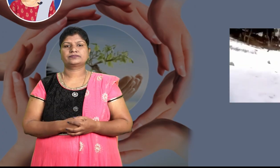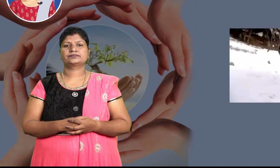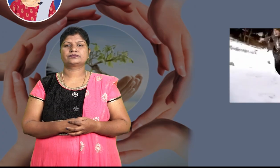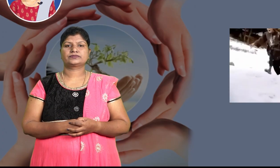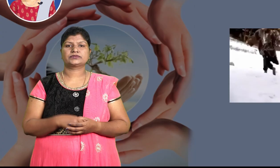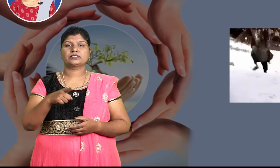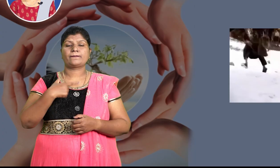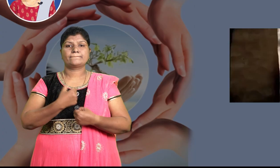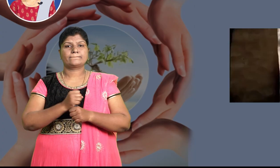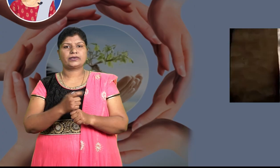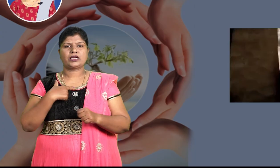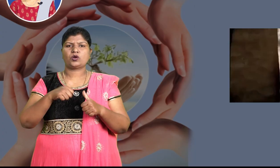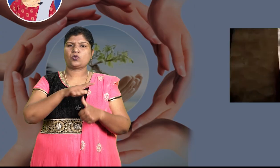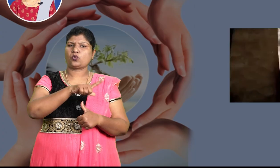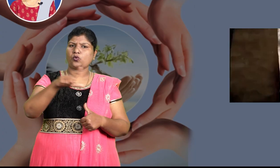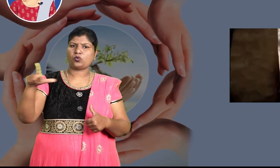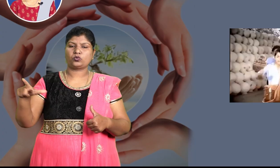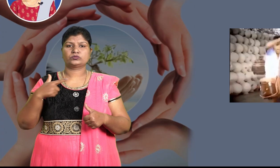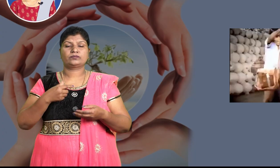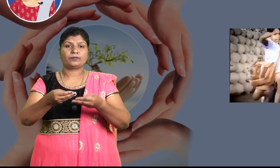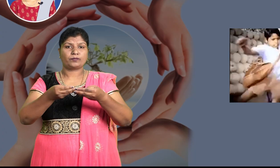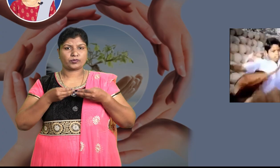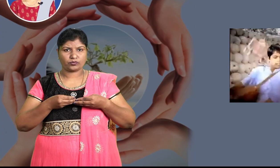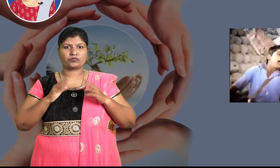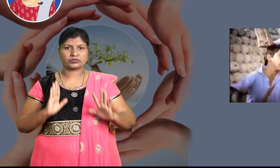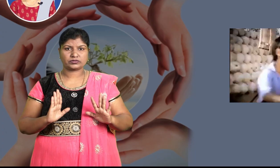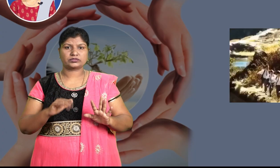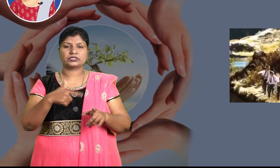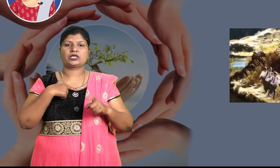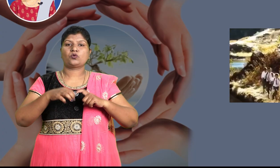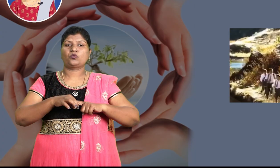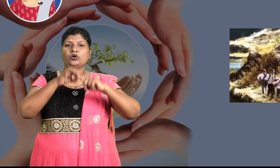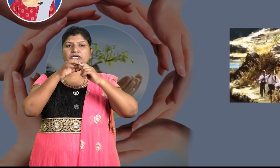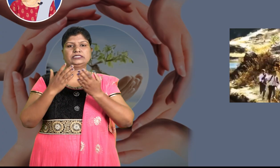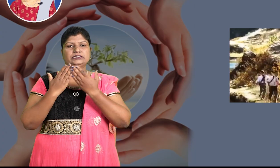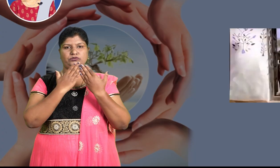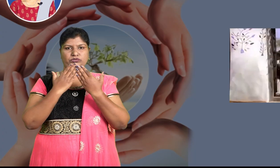and make all necessary provisions for quality education.